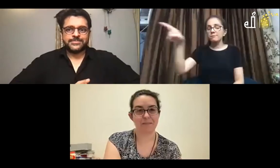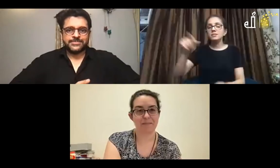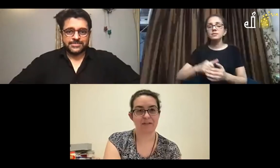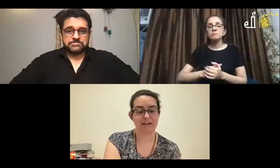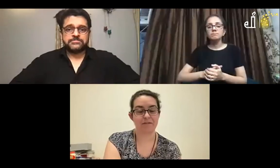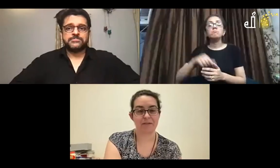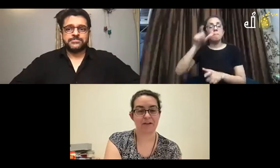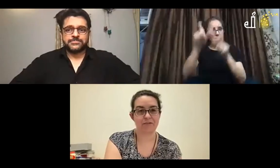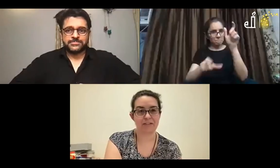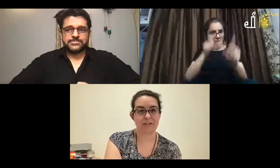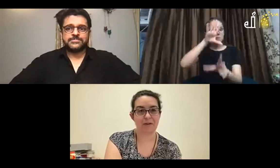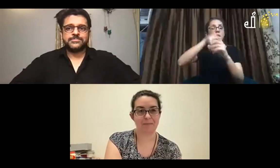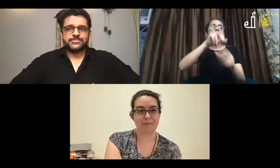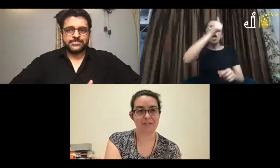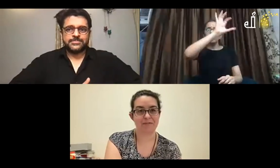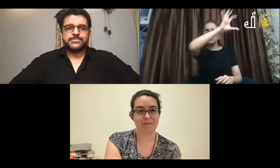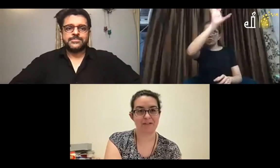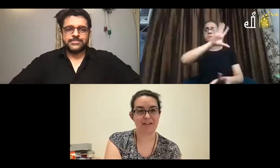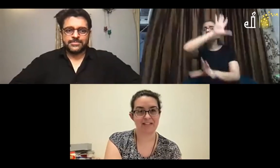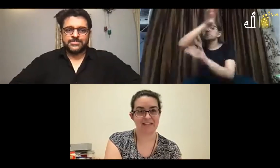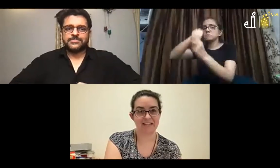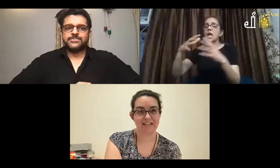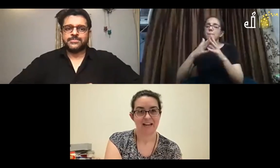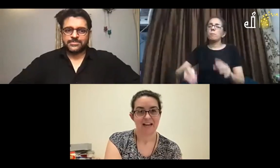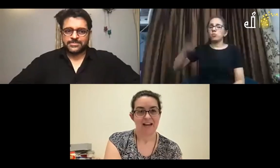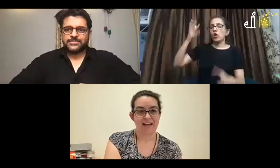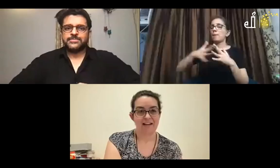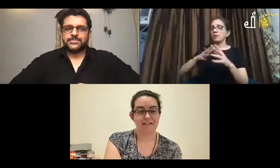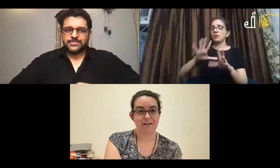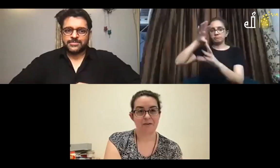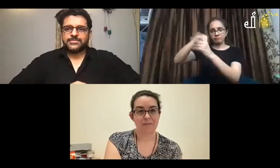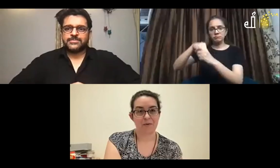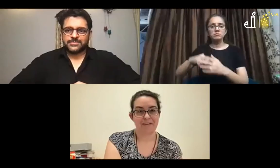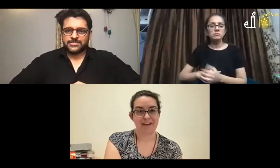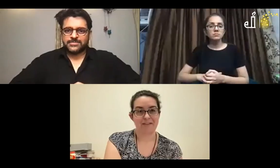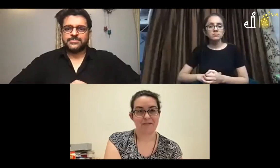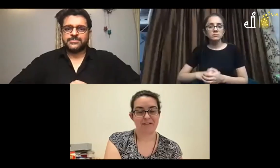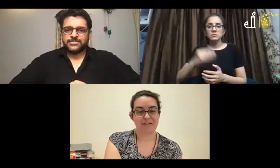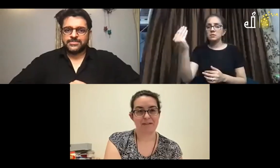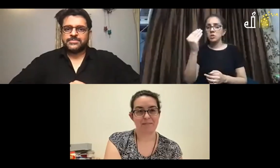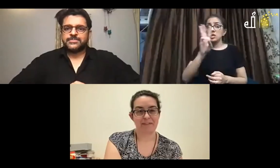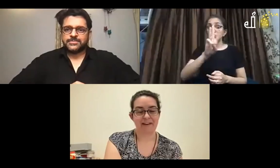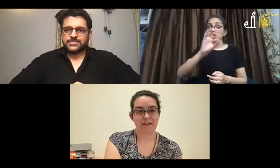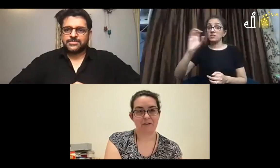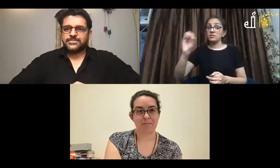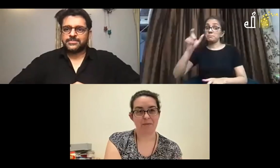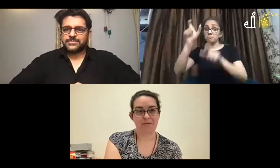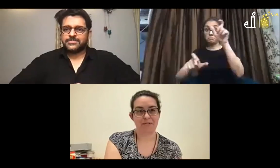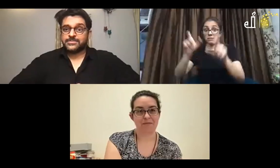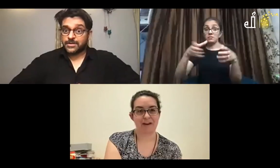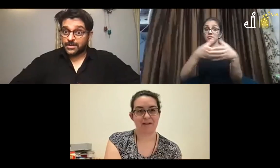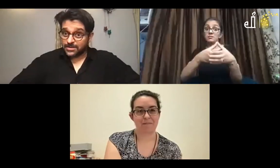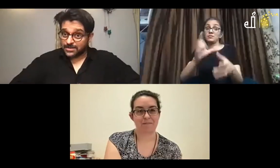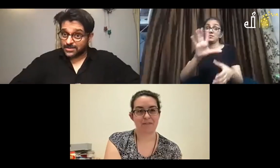has people in it from other countries as well, but mostly from the United States. And there are more than 300 people in that group. Most